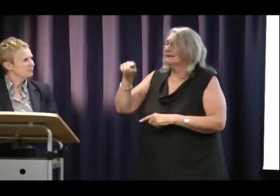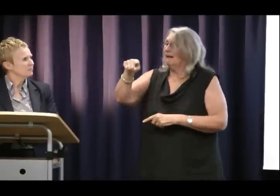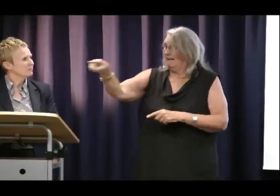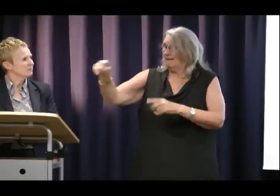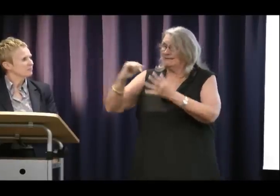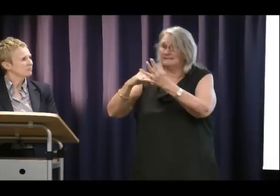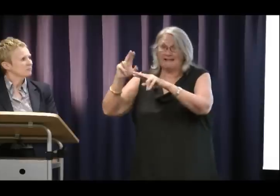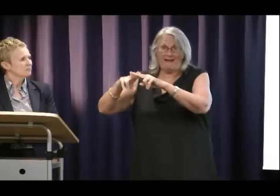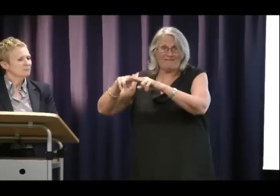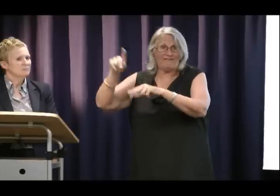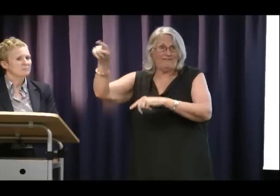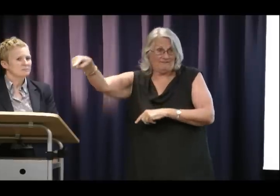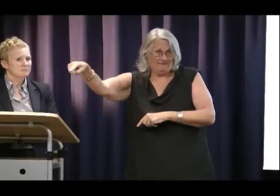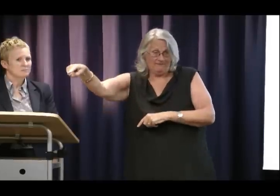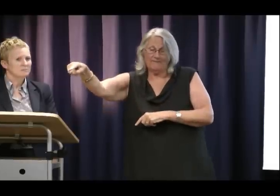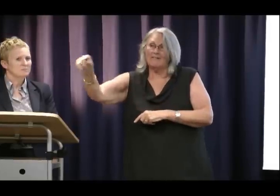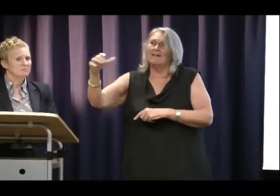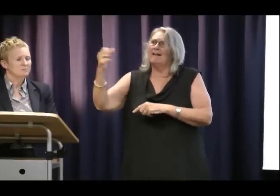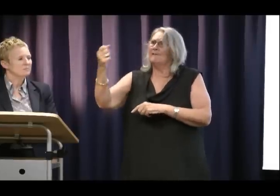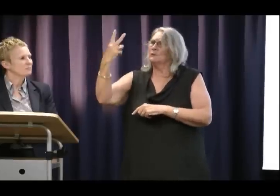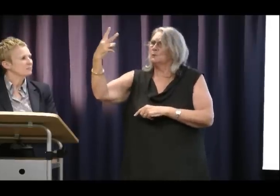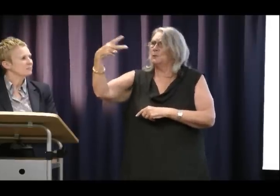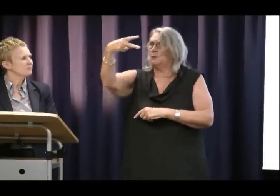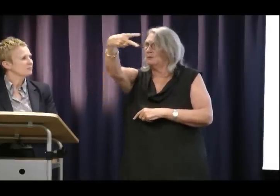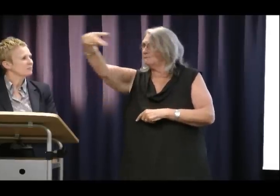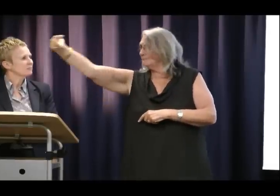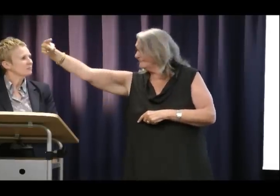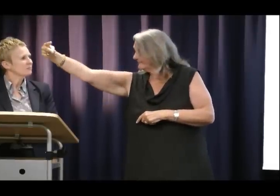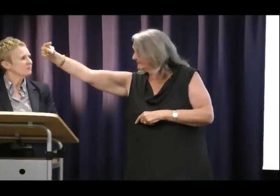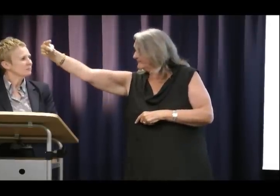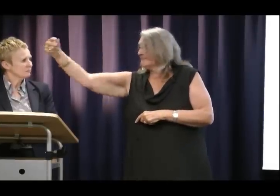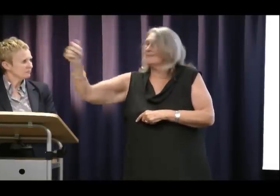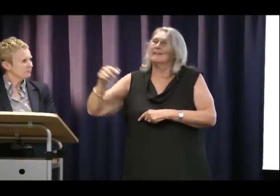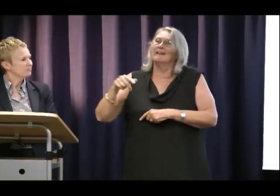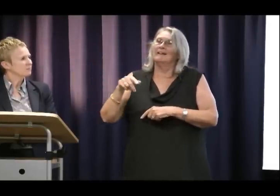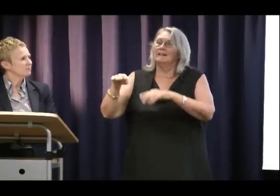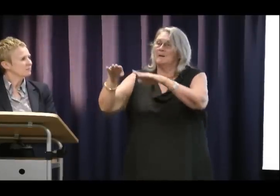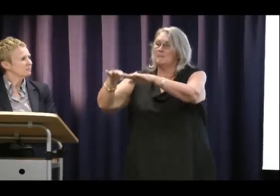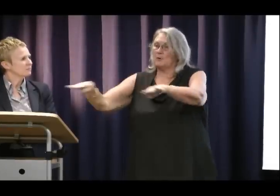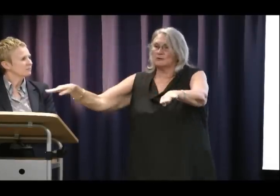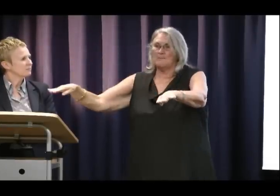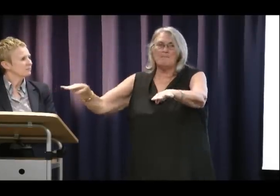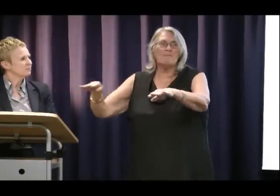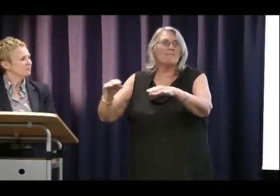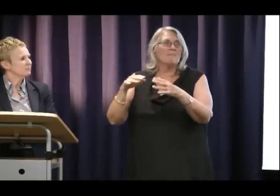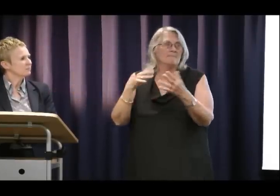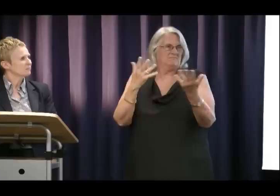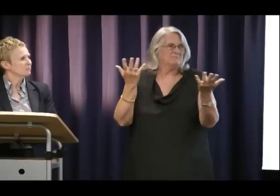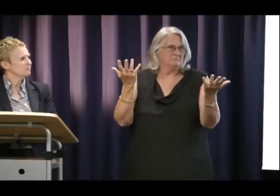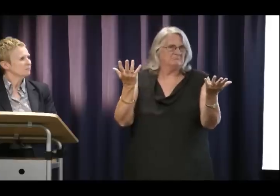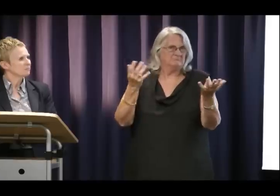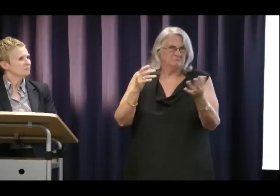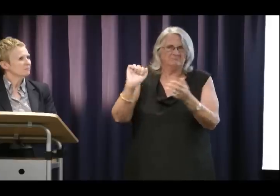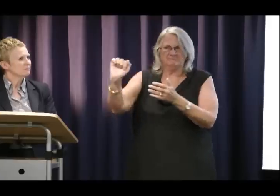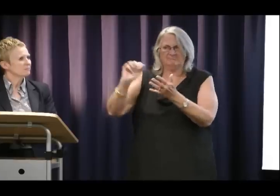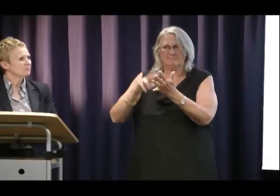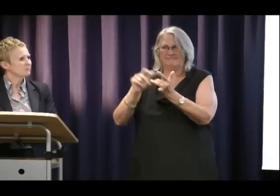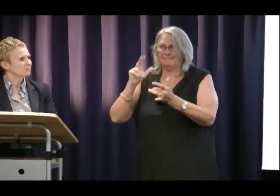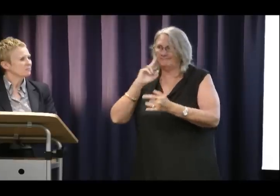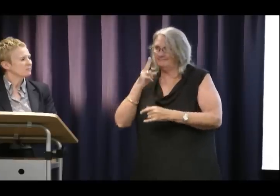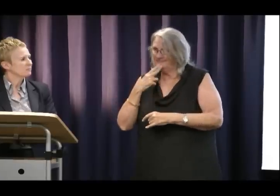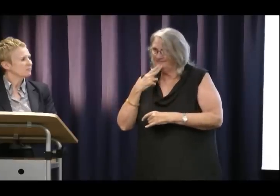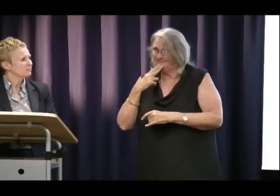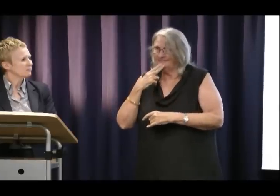wonderful. And the staff that were in that staff building, there was 2 floors. The